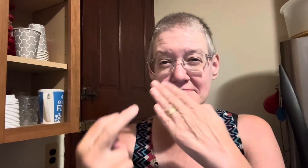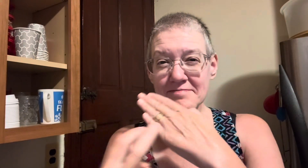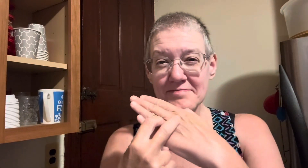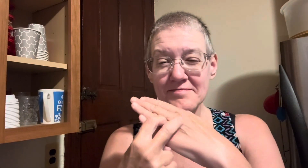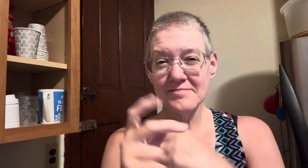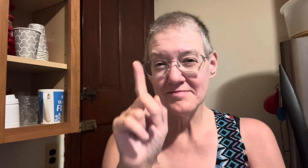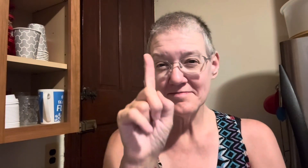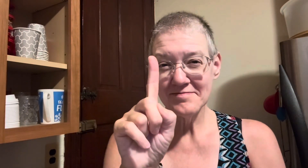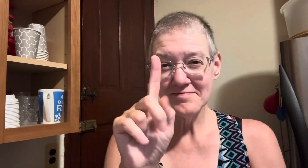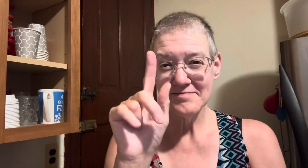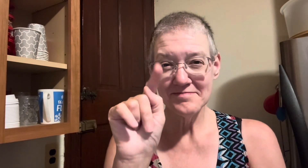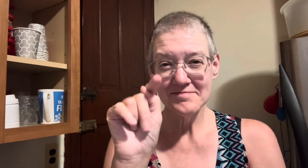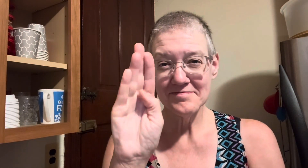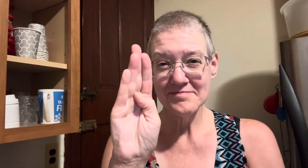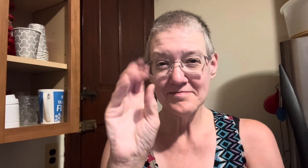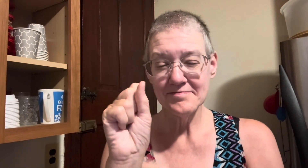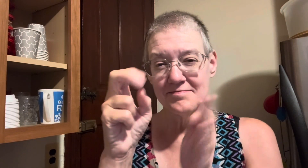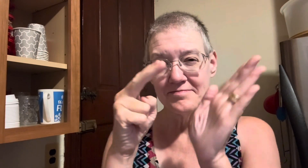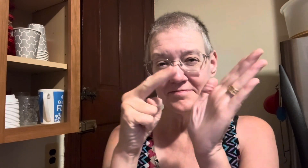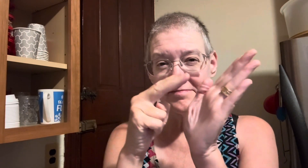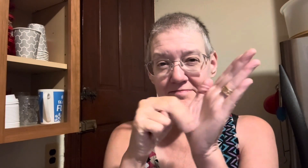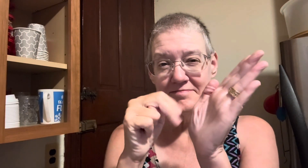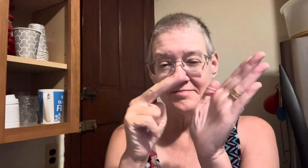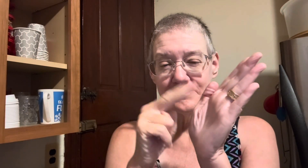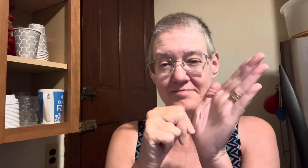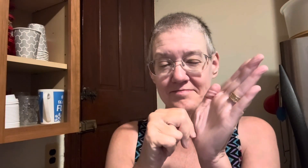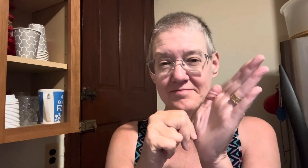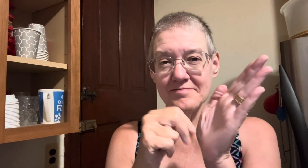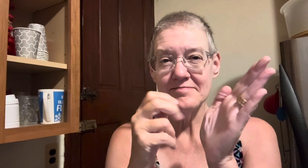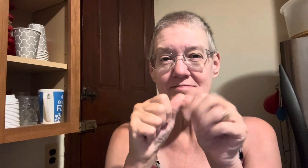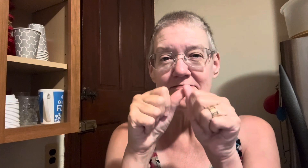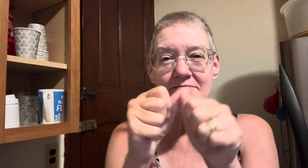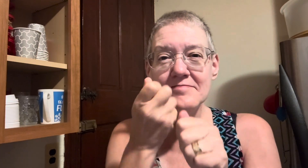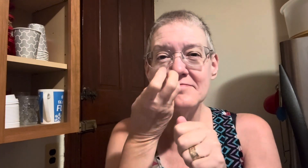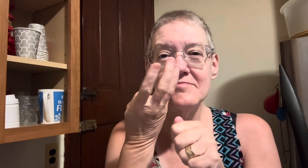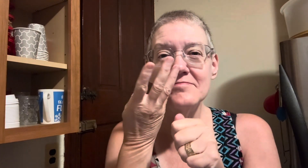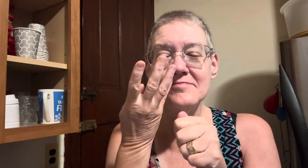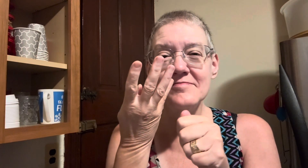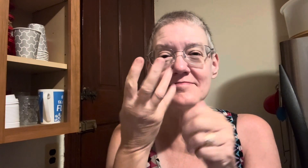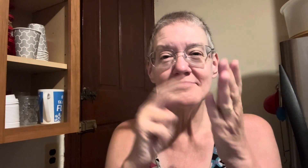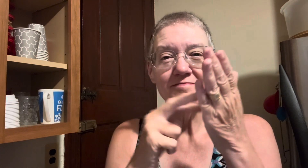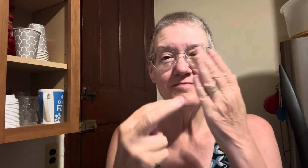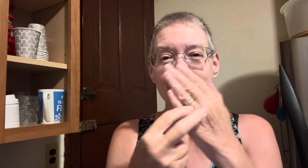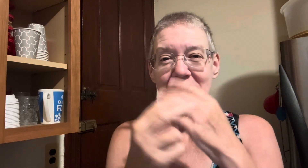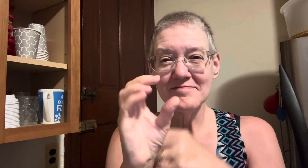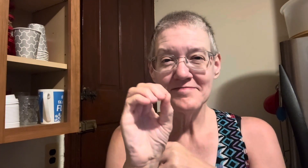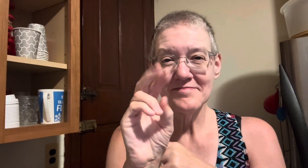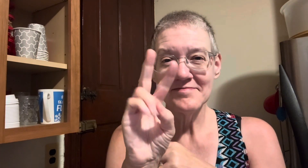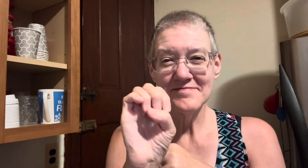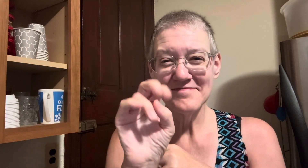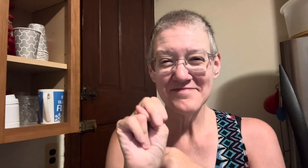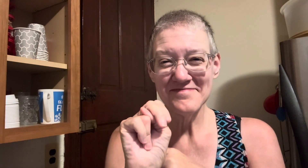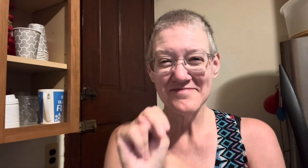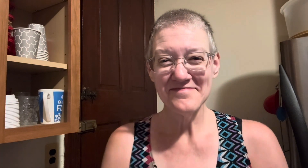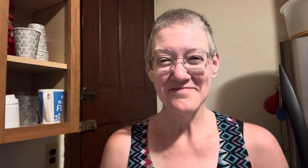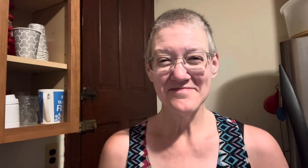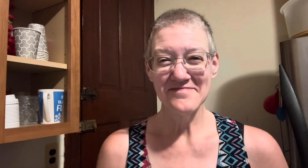The French toast is ready, so let's add a tablespoon of butter and keep it warm in the toaster oven.